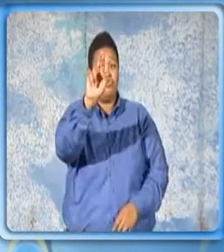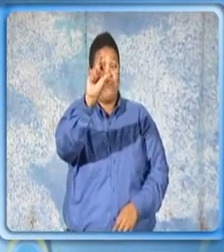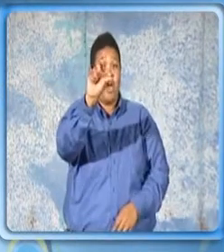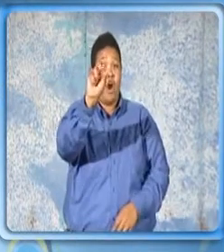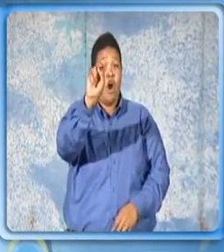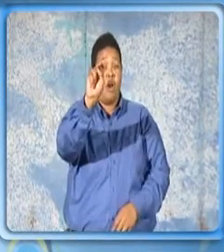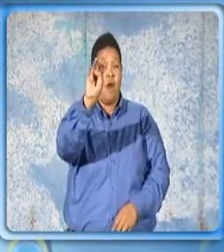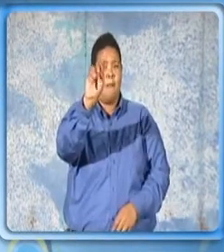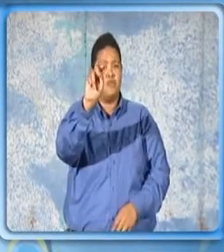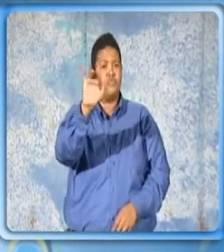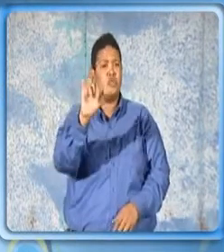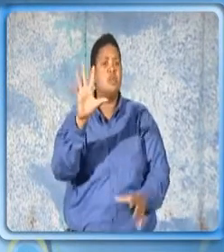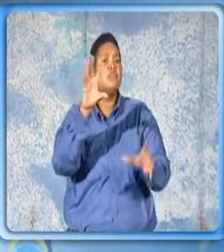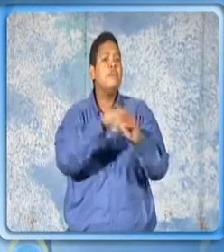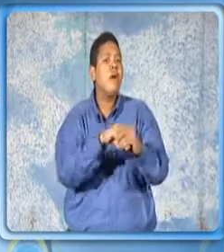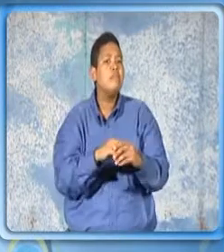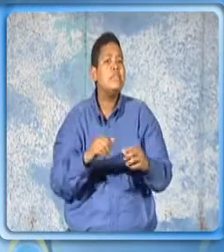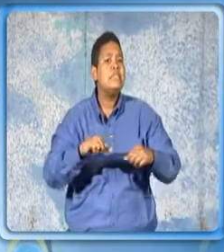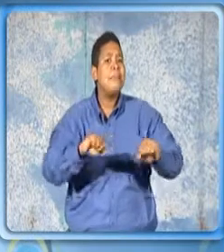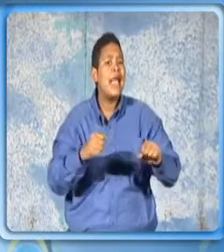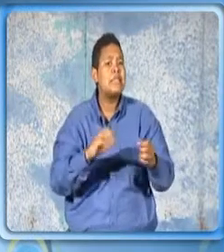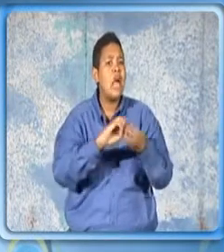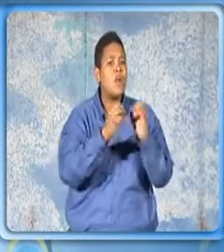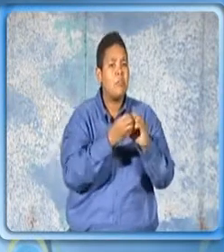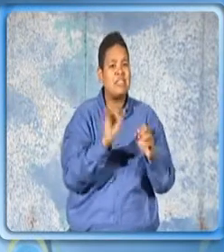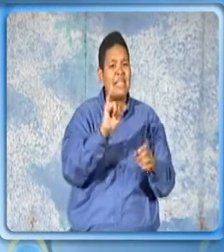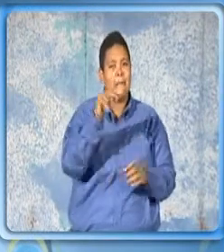space and numbers as in Pythagoras' theorem.